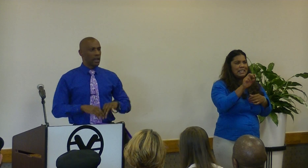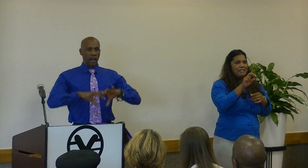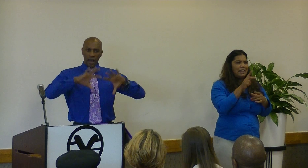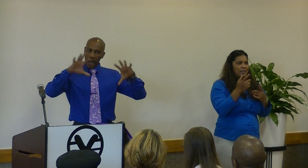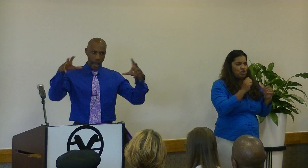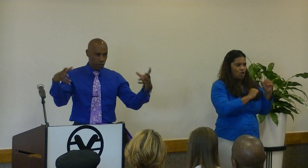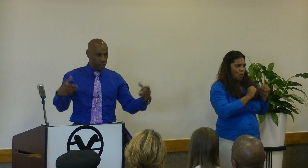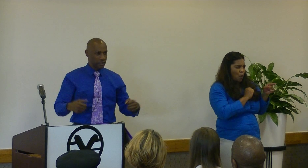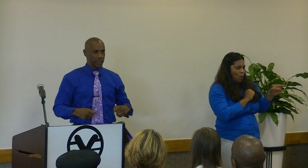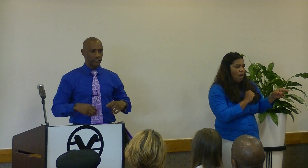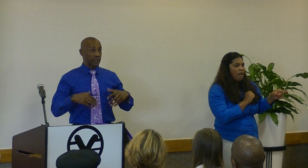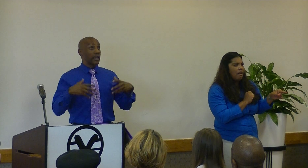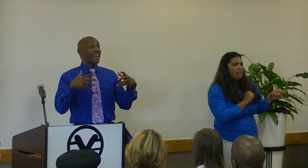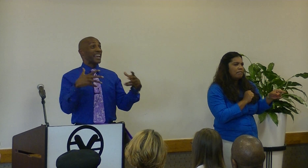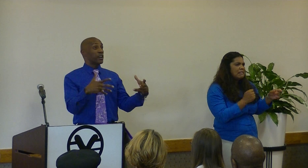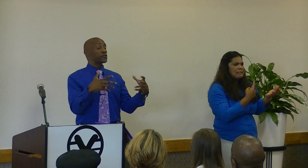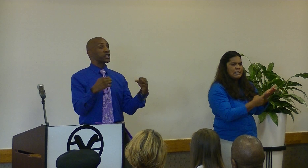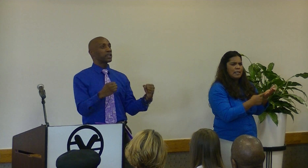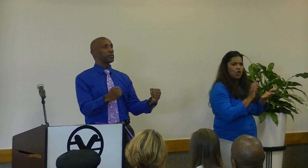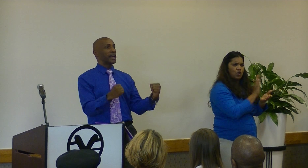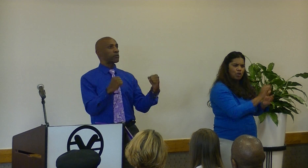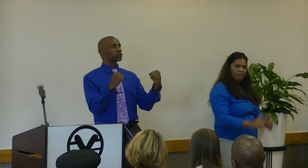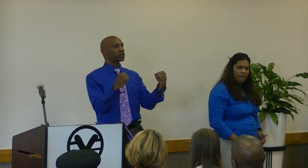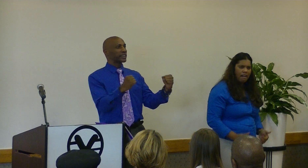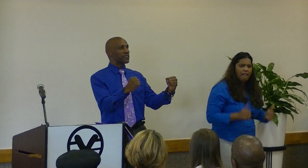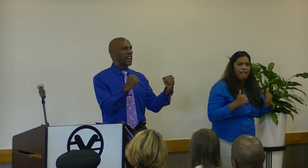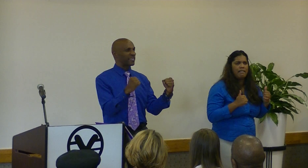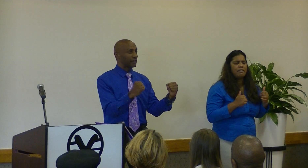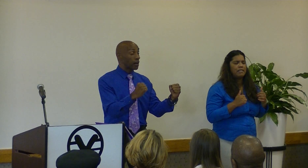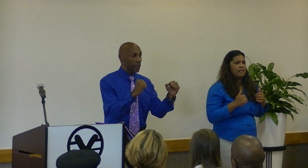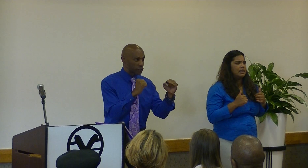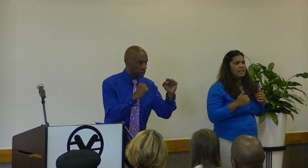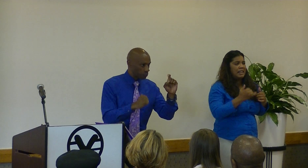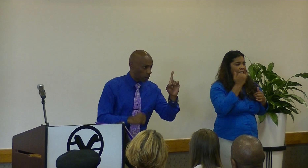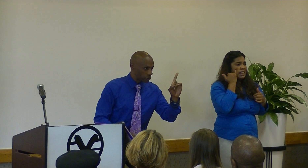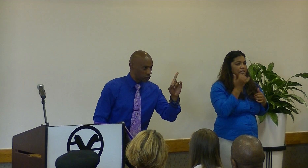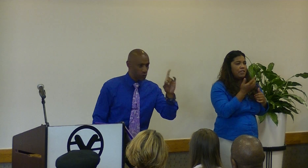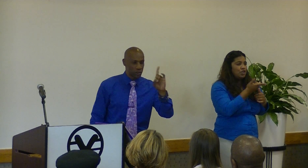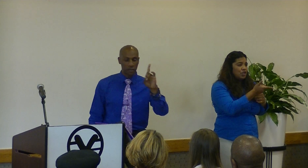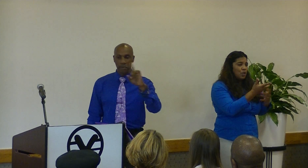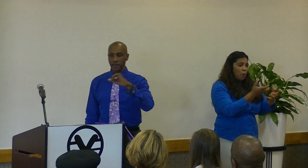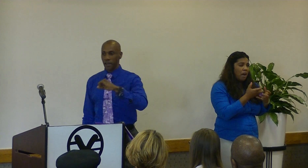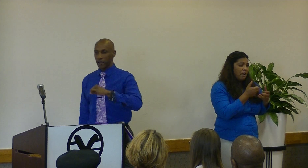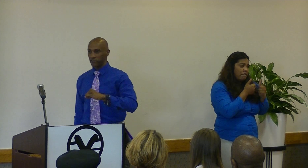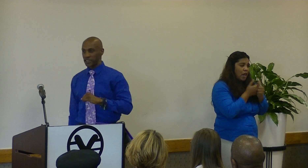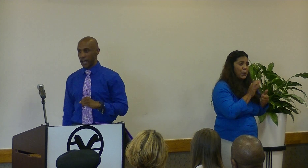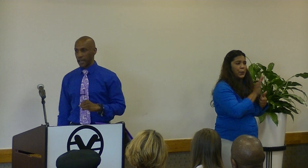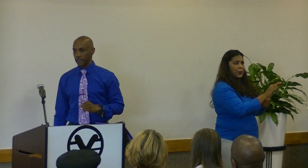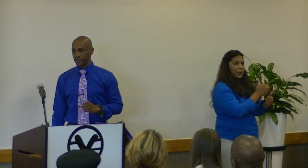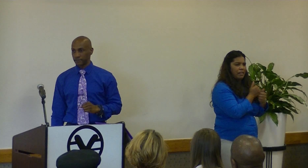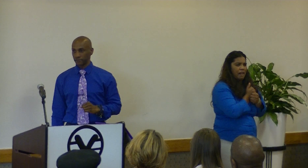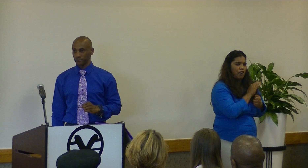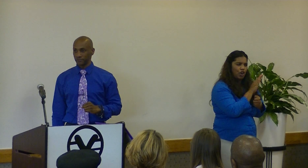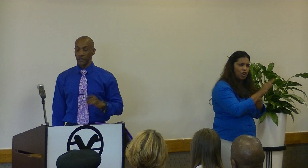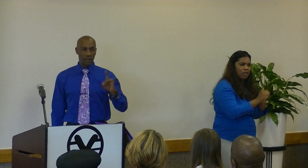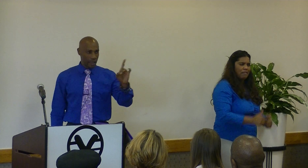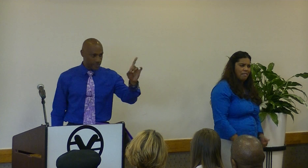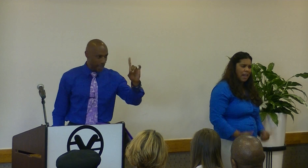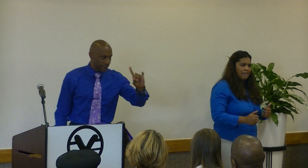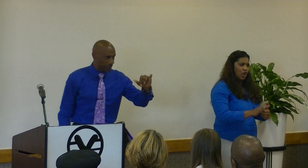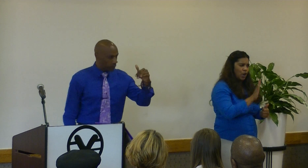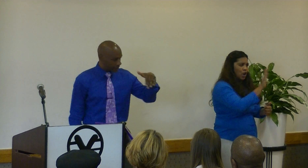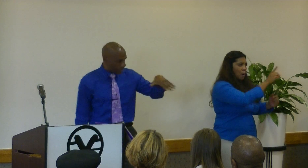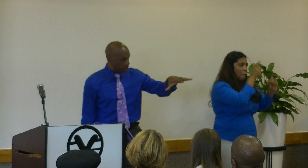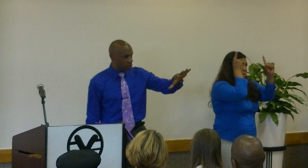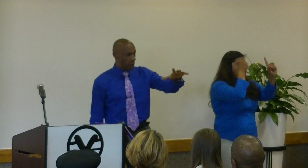about how she lived, and if she had been able to live and love as she wanted to, she may not have died. And